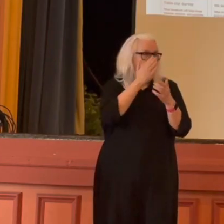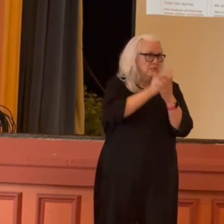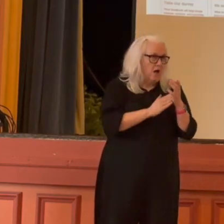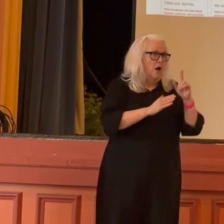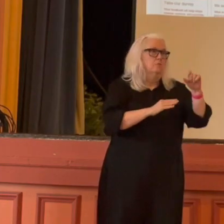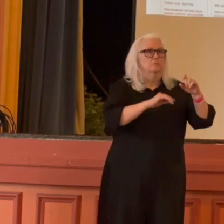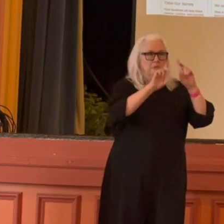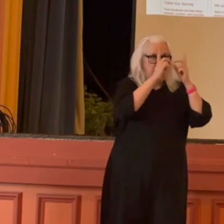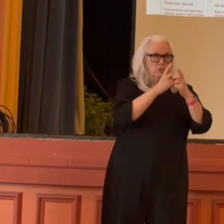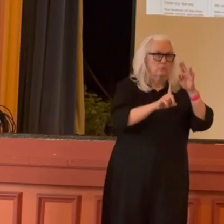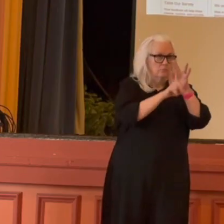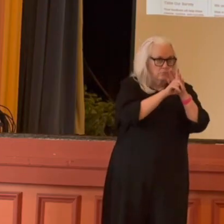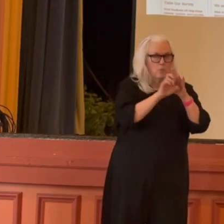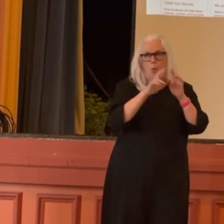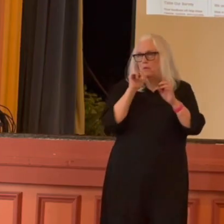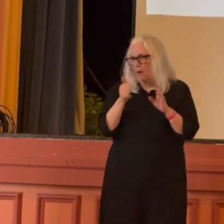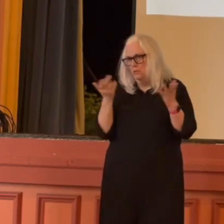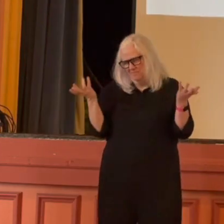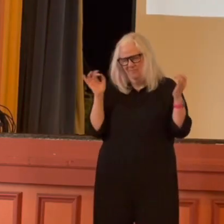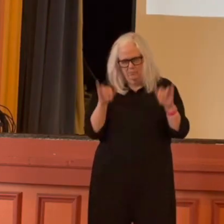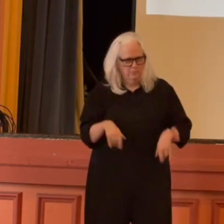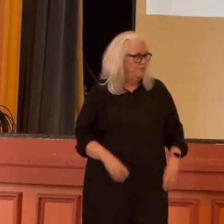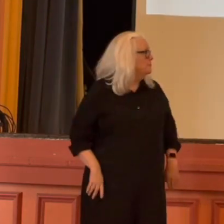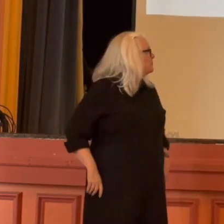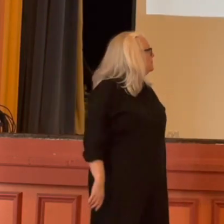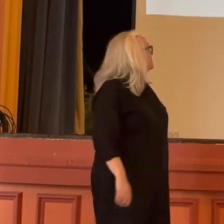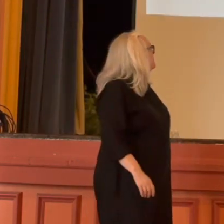what's going on in the district.